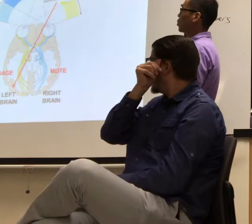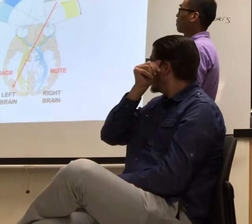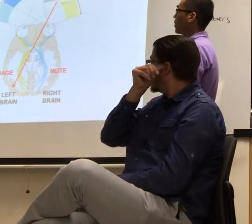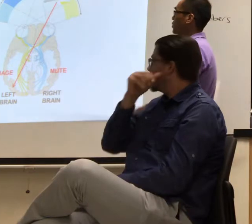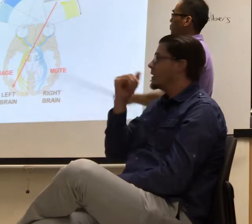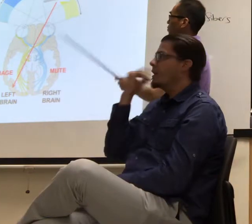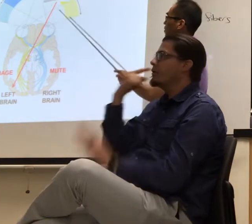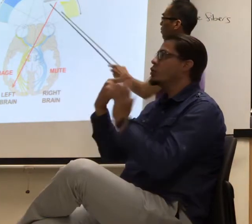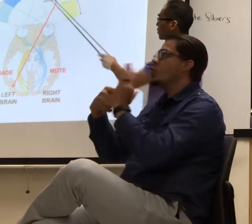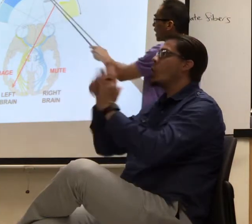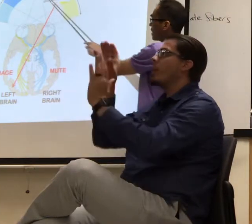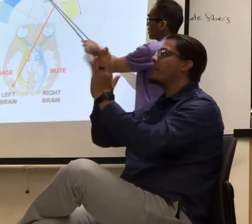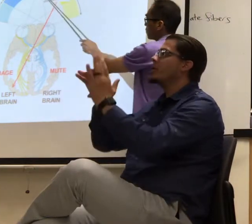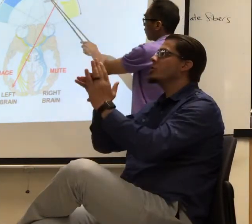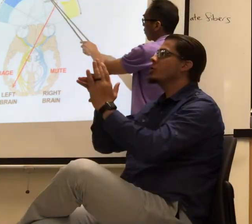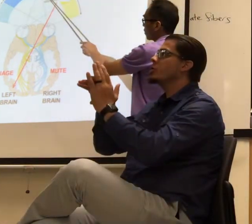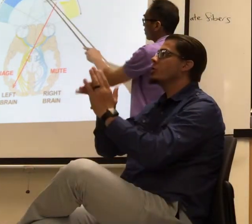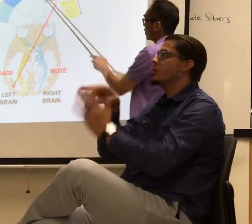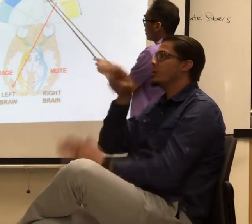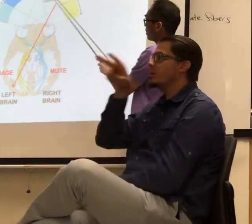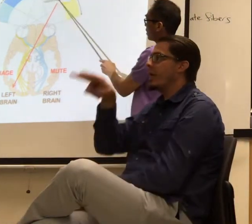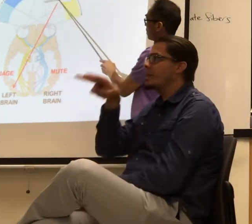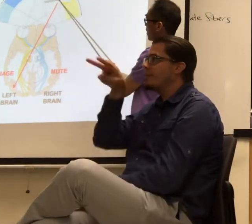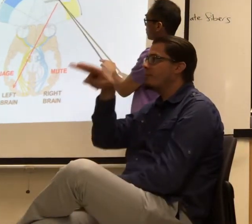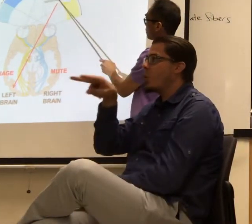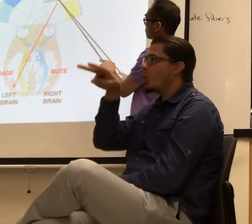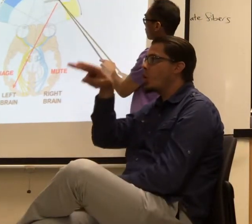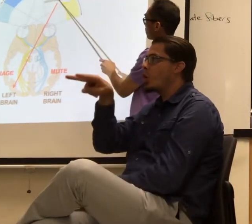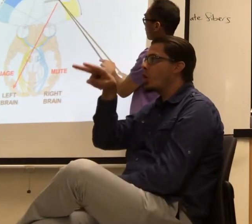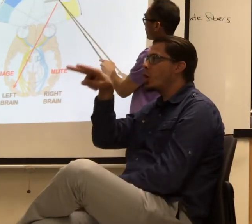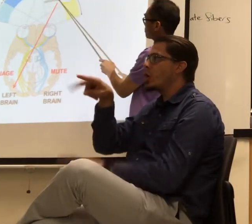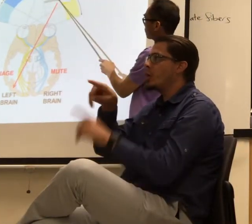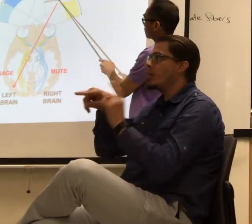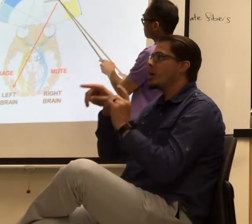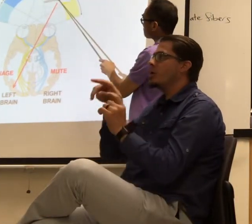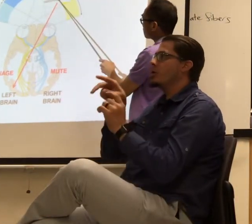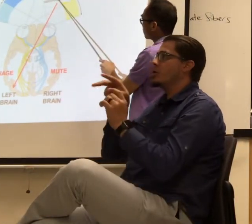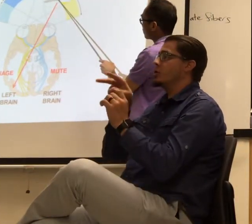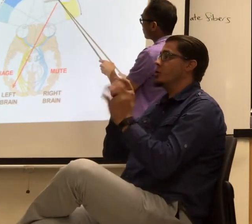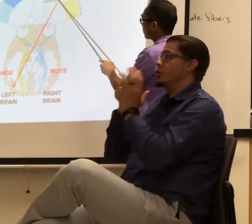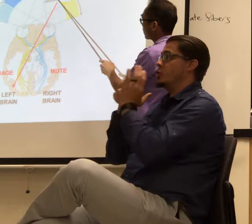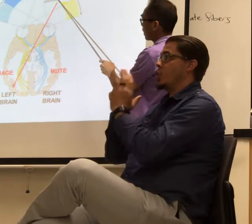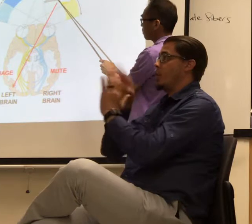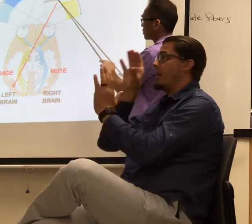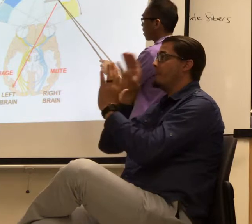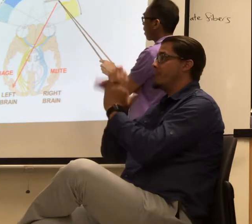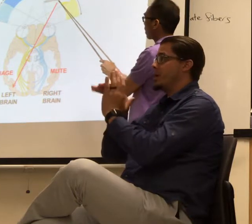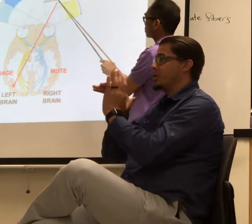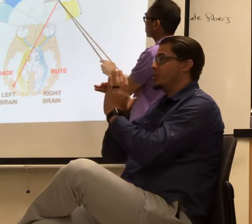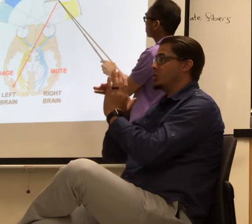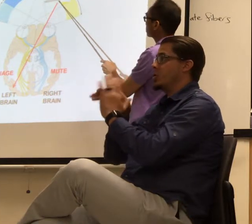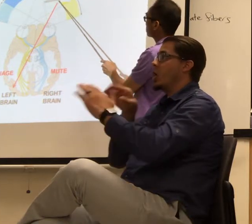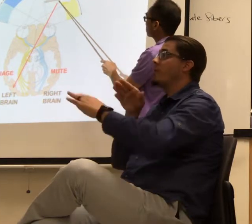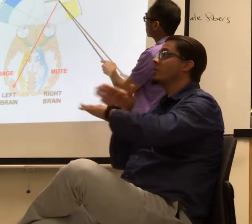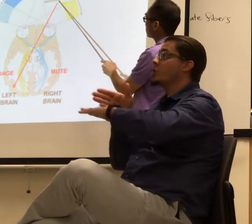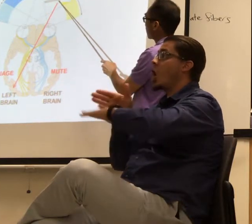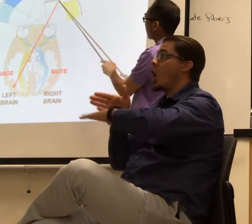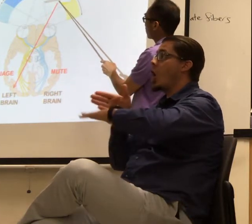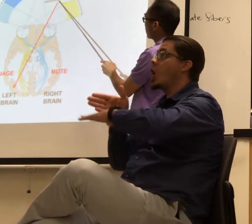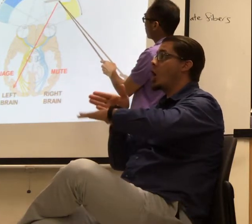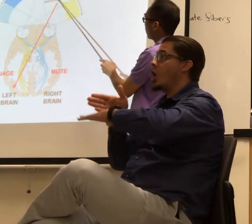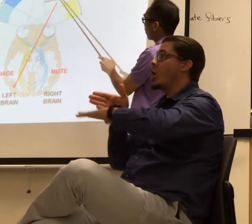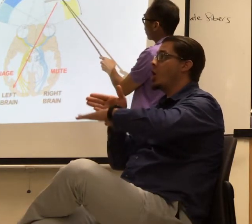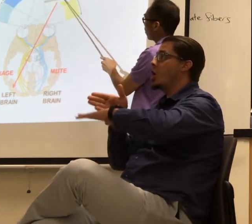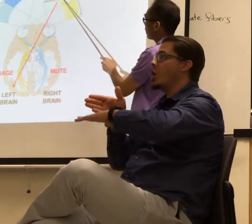if you show them a picture, they're gazing forward, but you show them a picture of a saw,